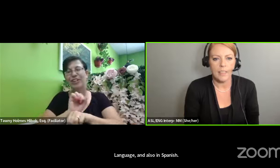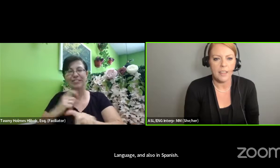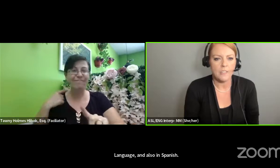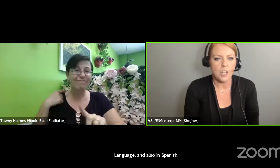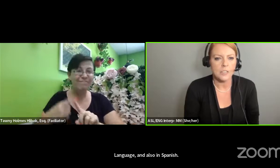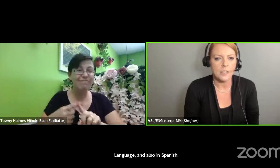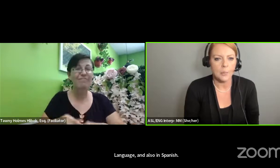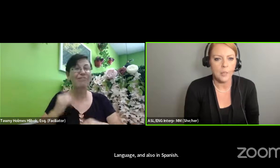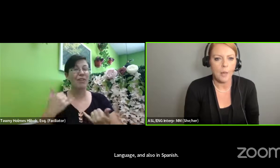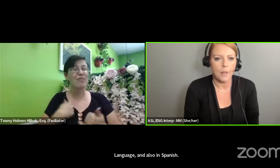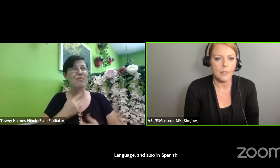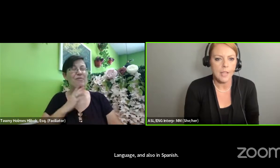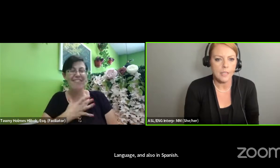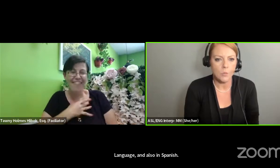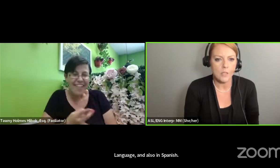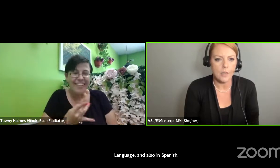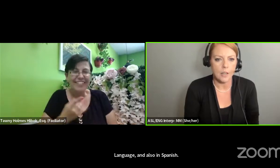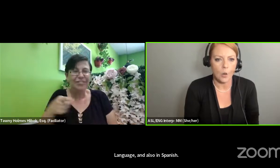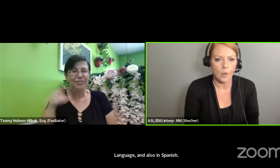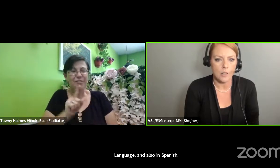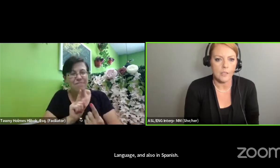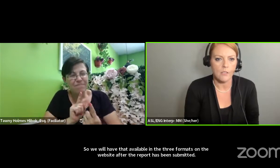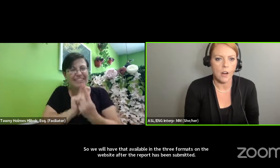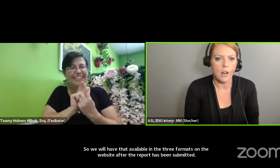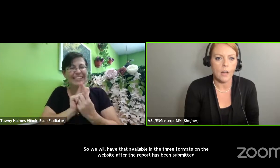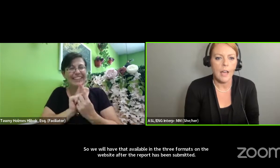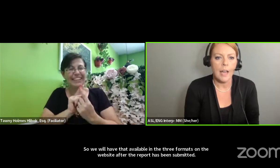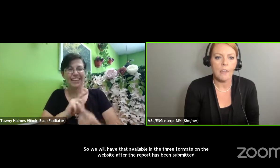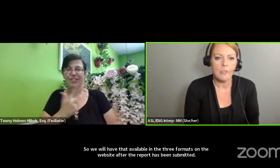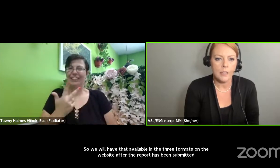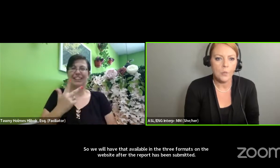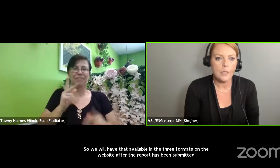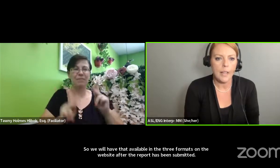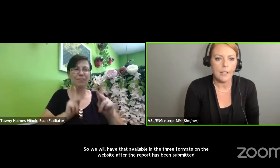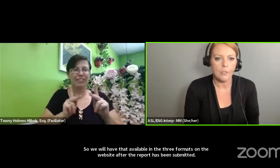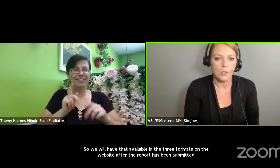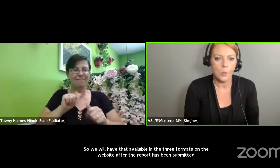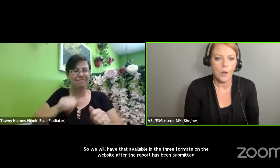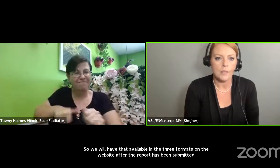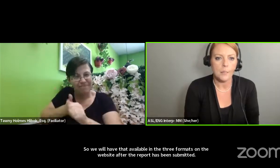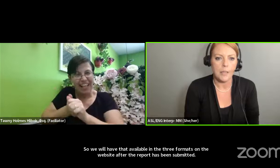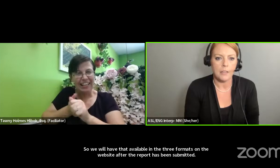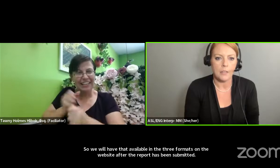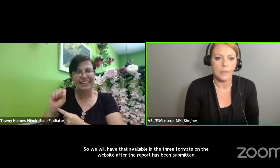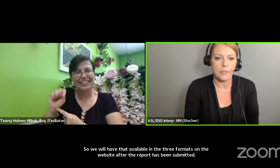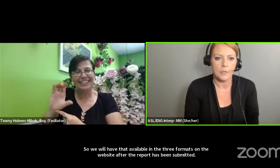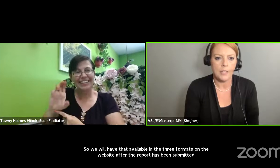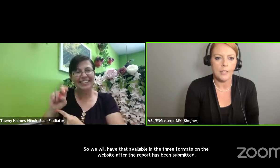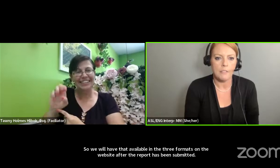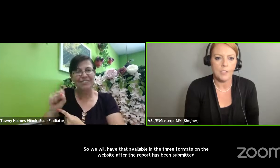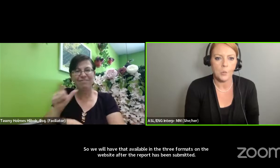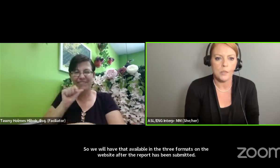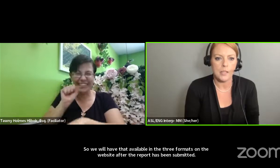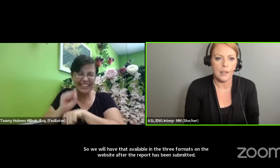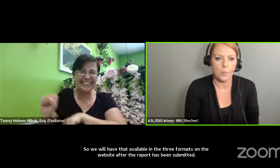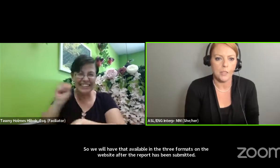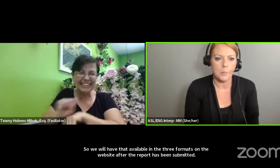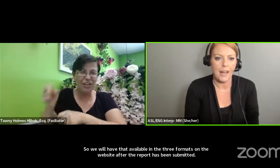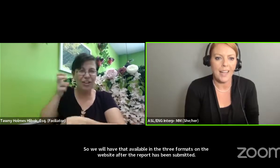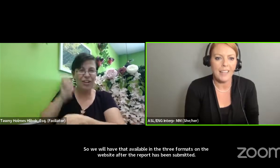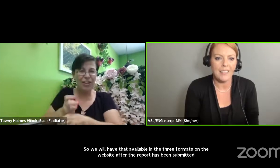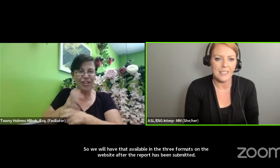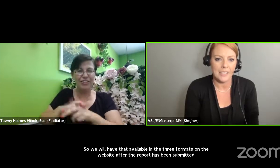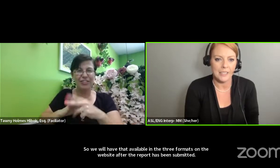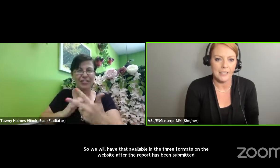Now, I think I've talked a little bit about the task force and our work thus far. I really would like for you all to meet the 3 individuals that have